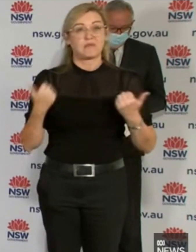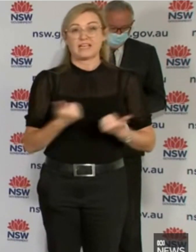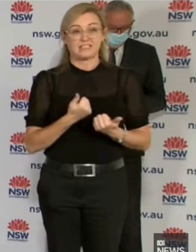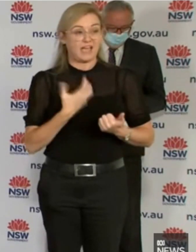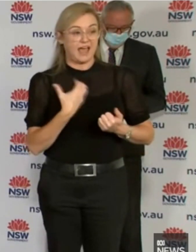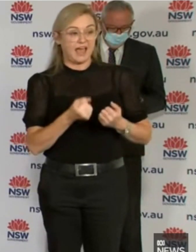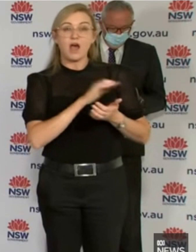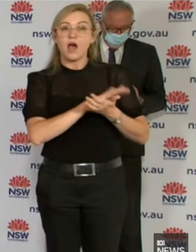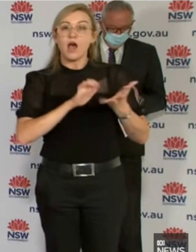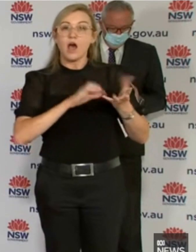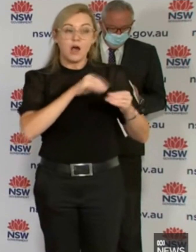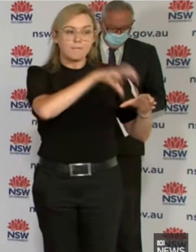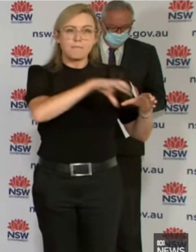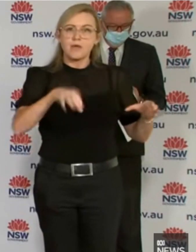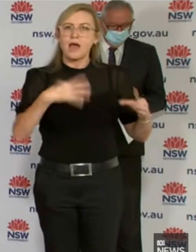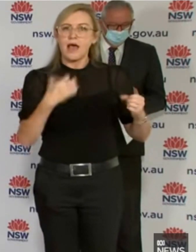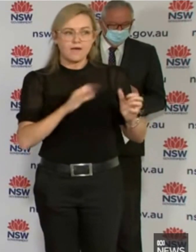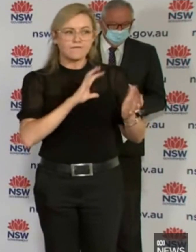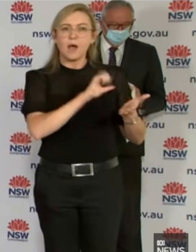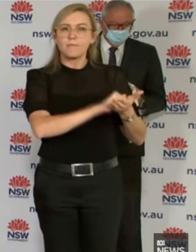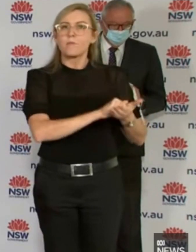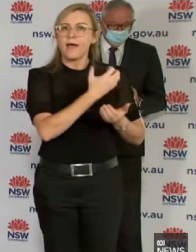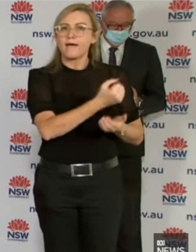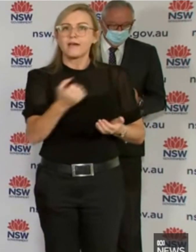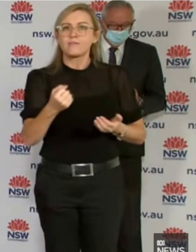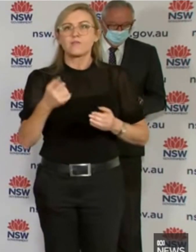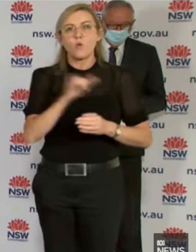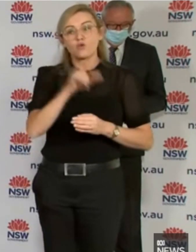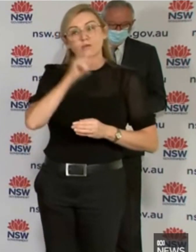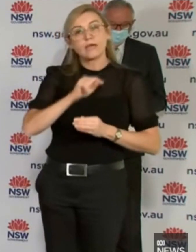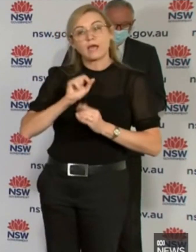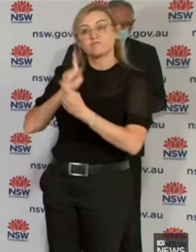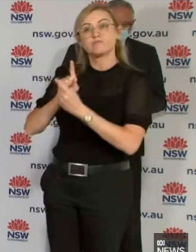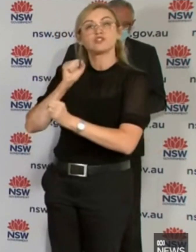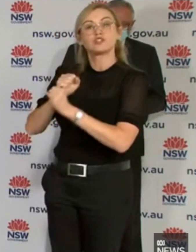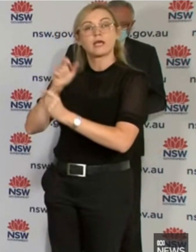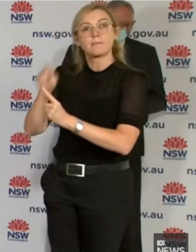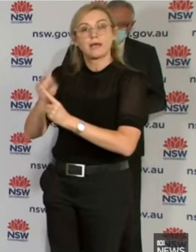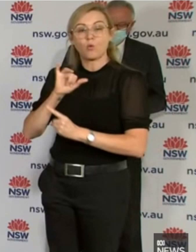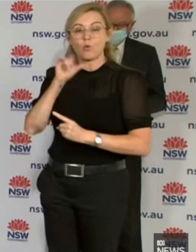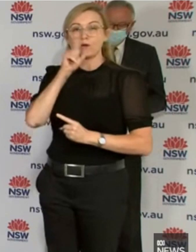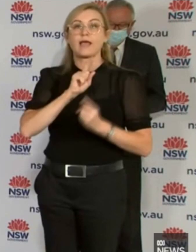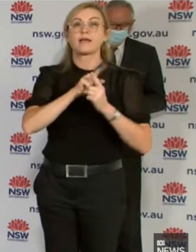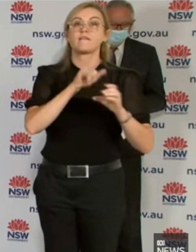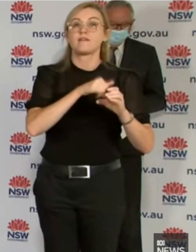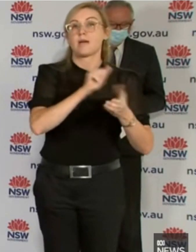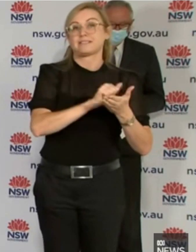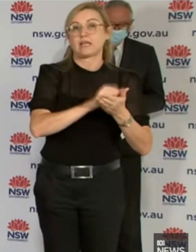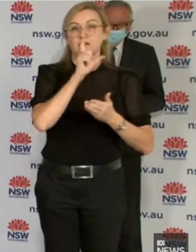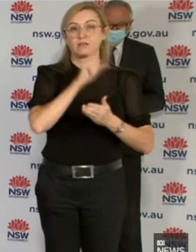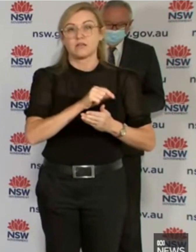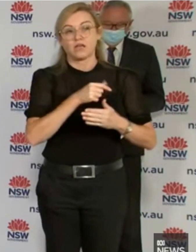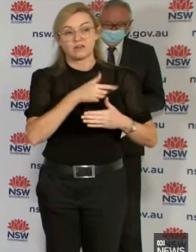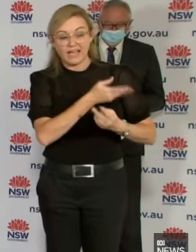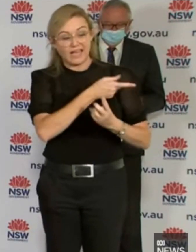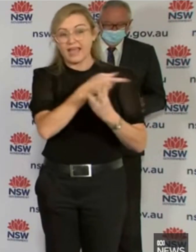Hub clinics, as well as through GPs and as well as through pharmacies. So please book in for